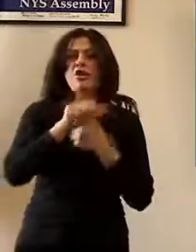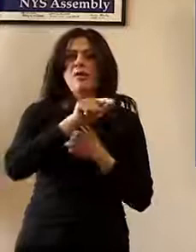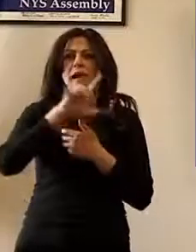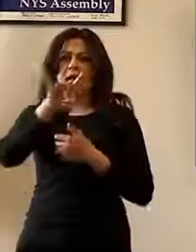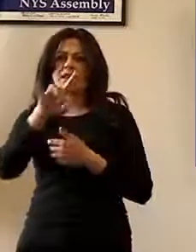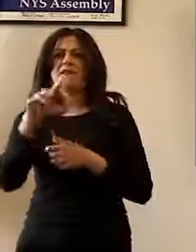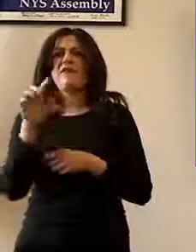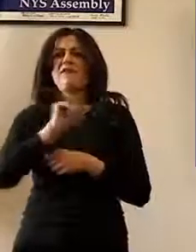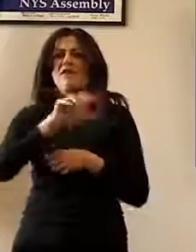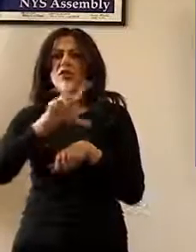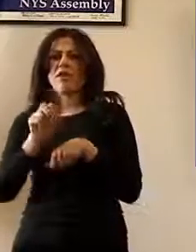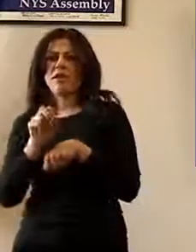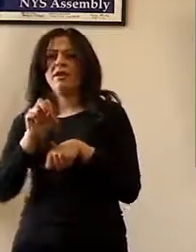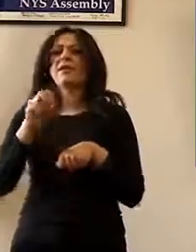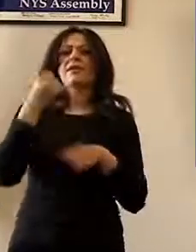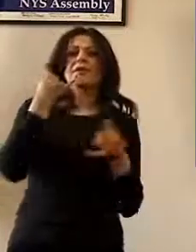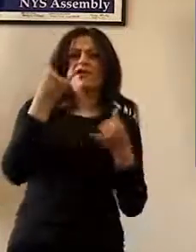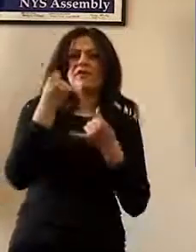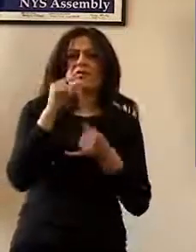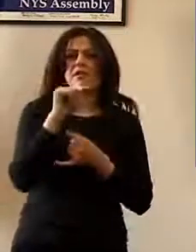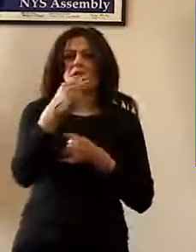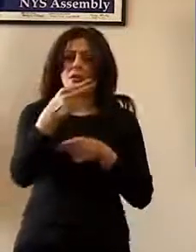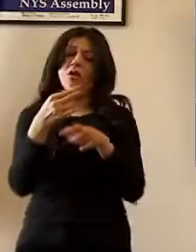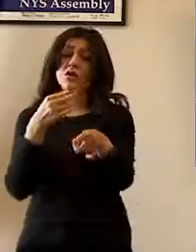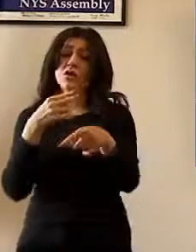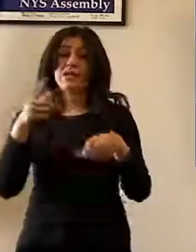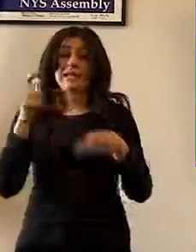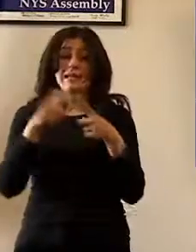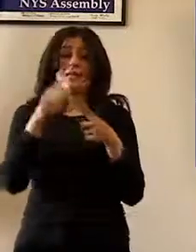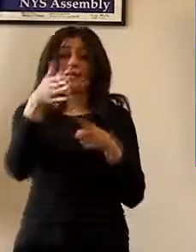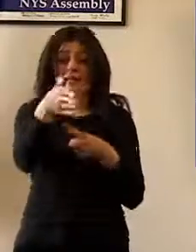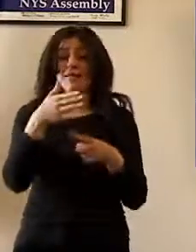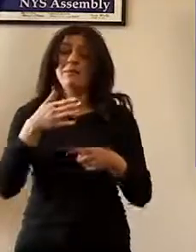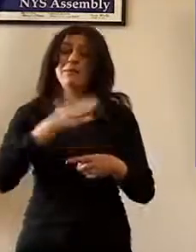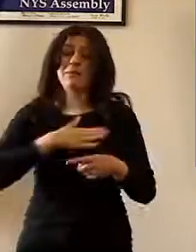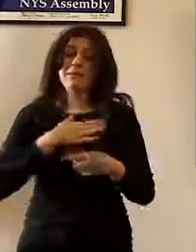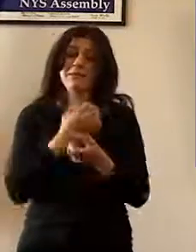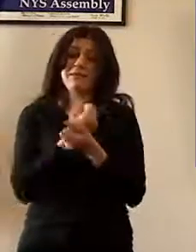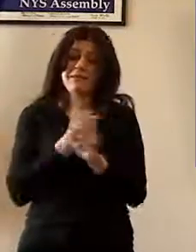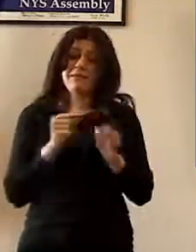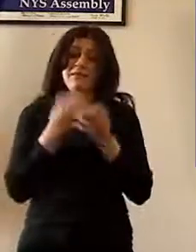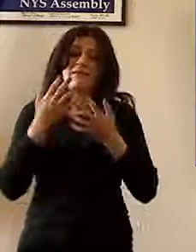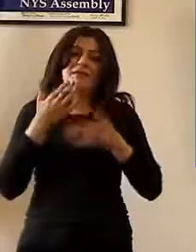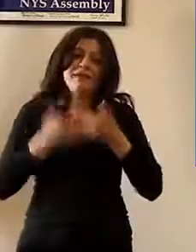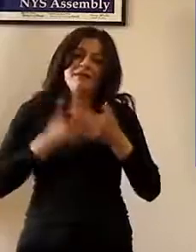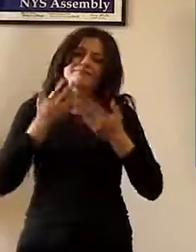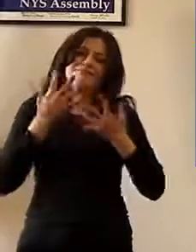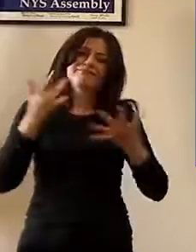telephone town hall. In the meantime, thanks, be safe, stay healthy, and be kind to each other.